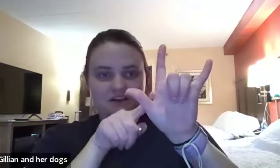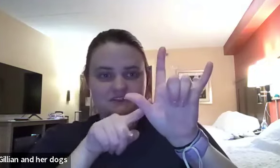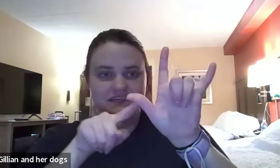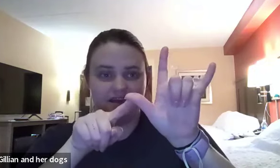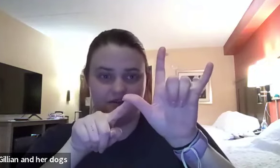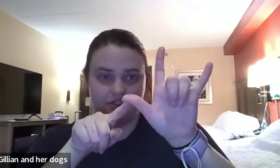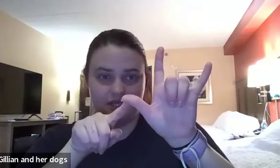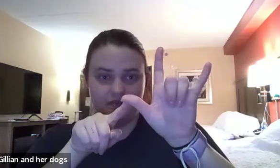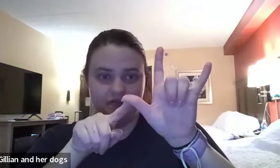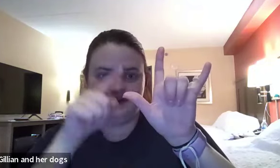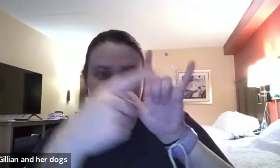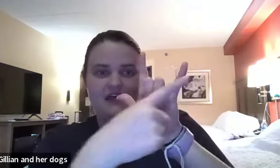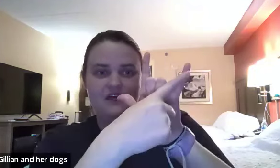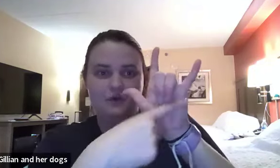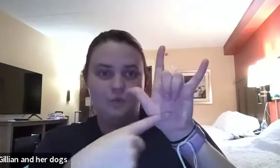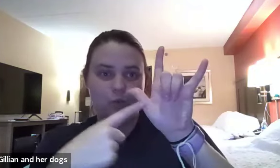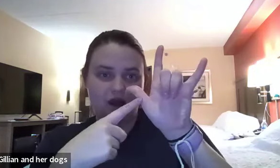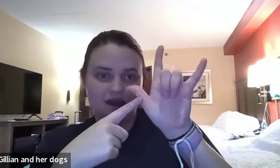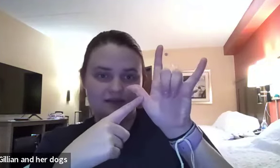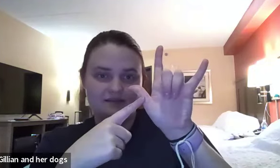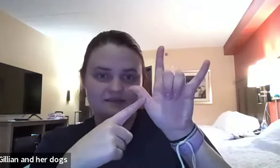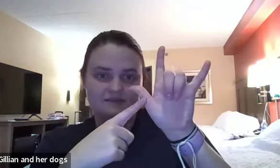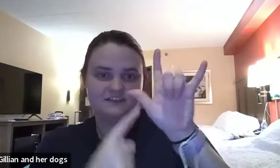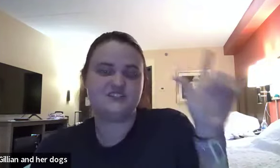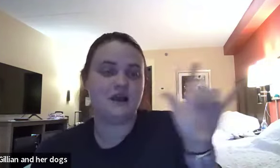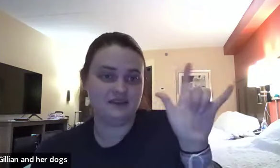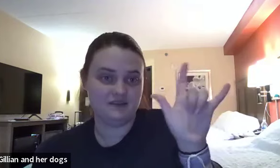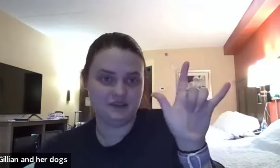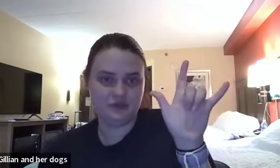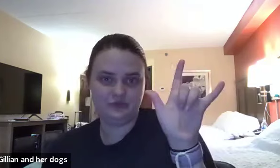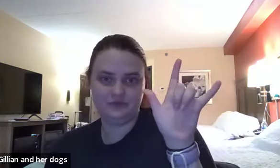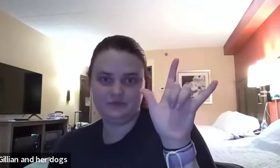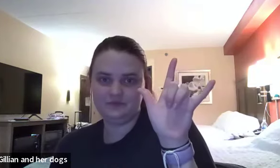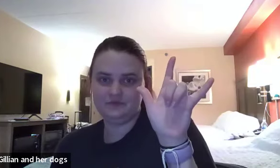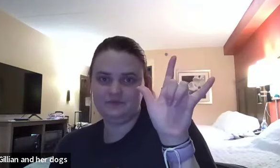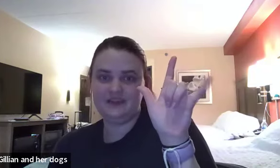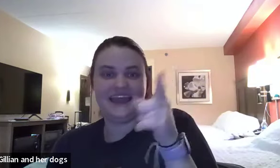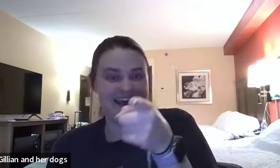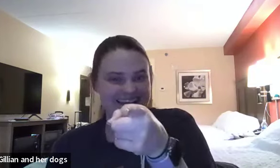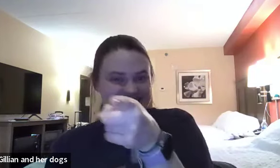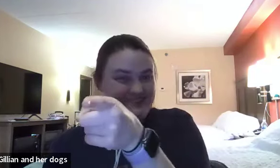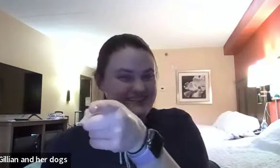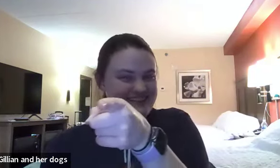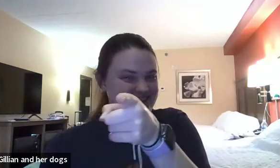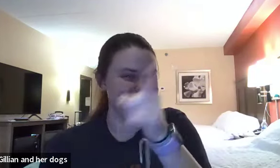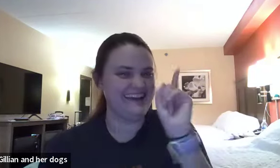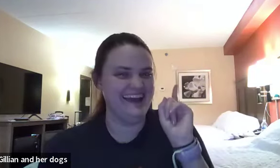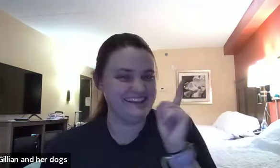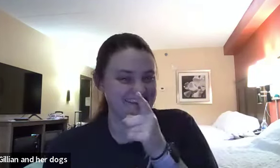here's the L shape and then the Y. So I love you. Ah, you did do one. Okay, I saw